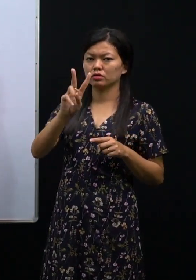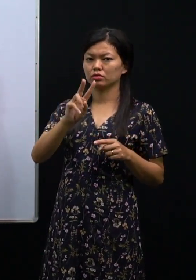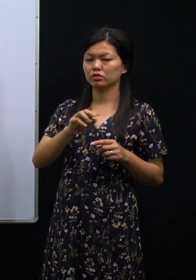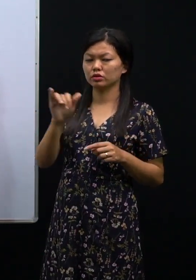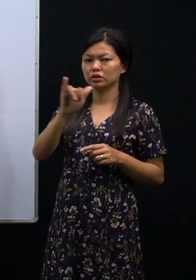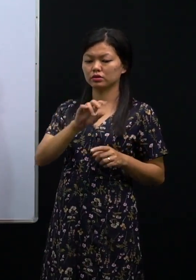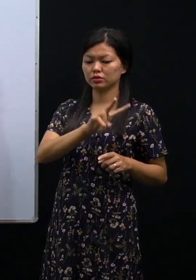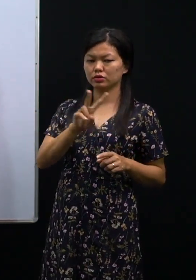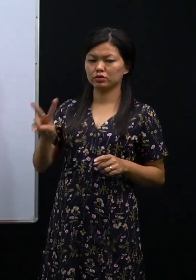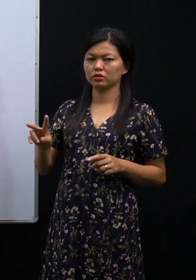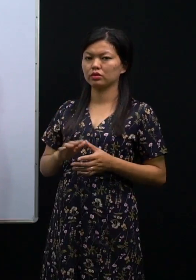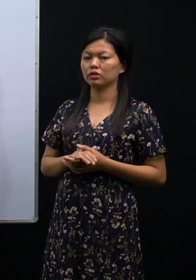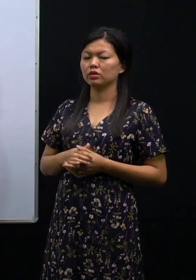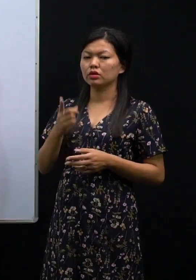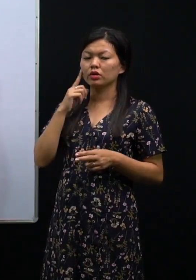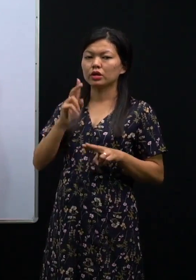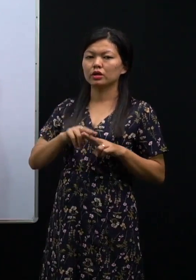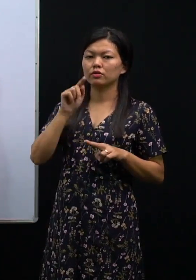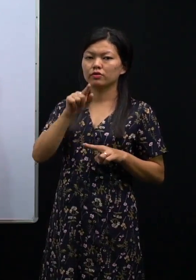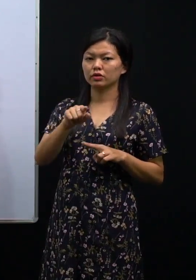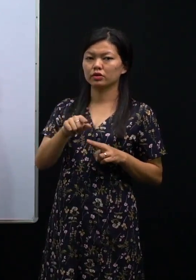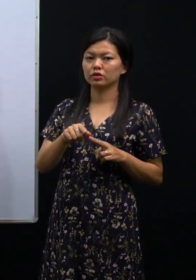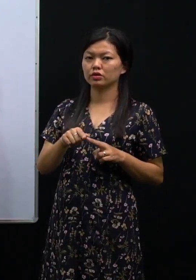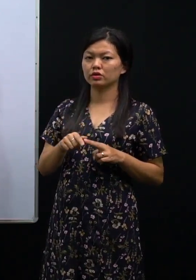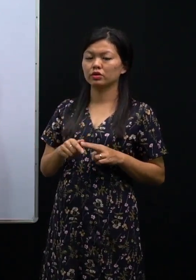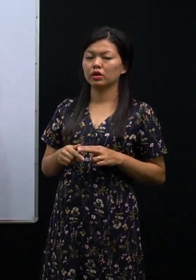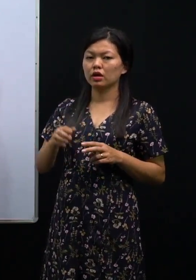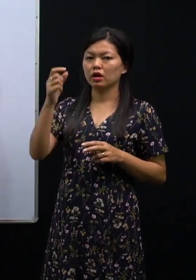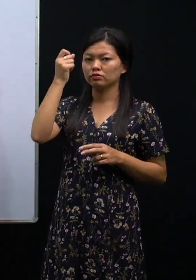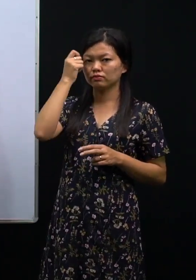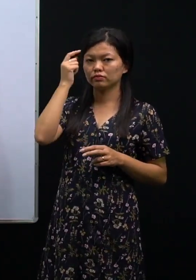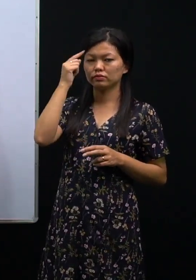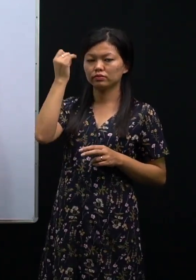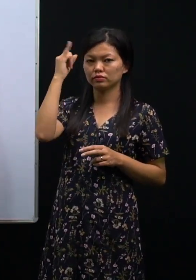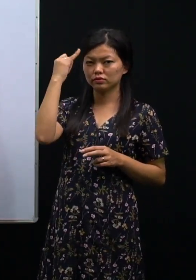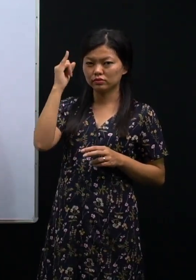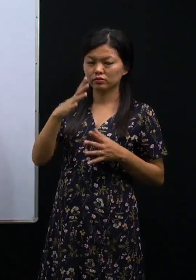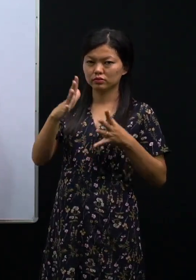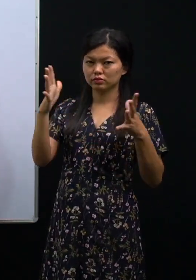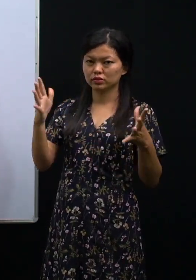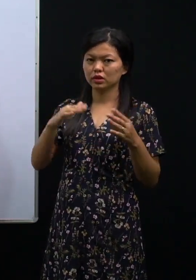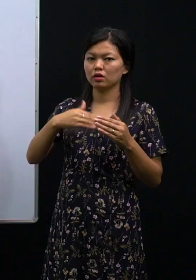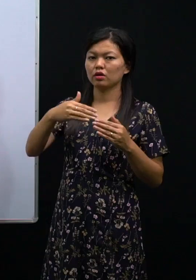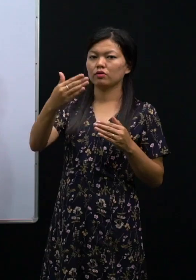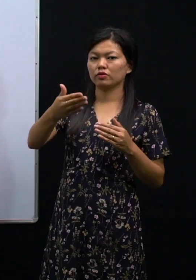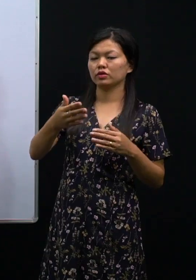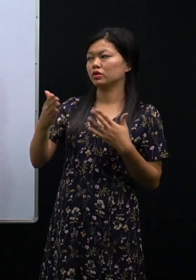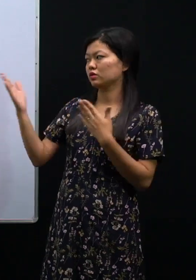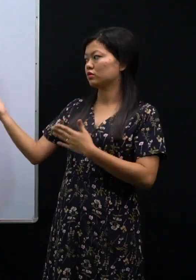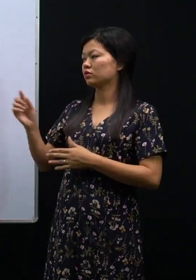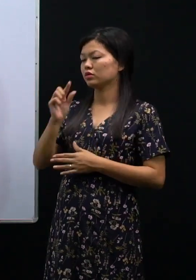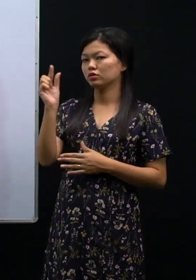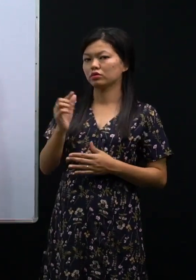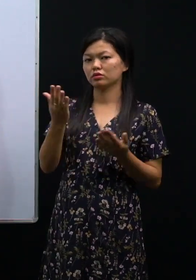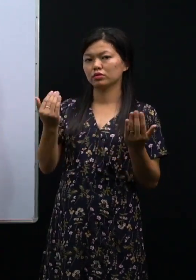it will carry you the, if you come out as an engineer in one future day, then it will be carried out.